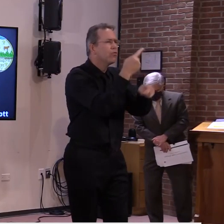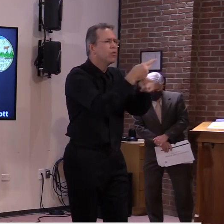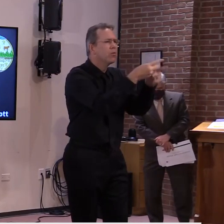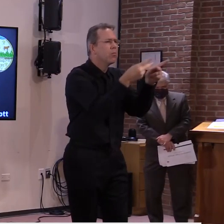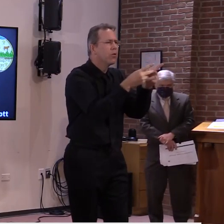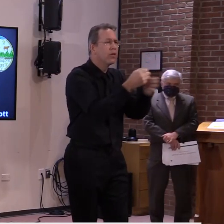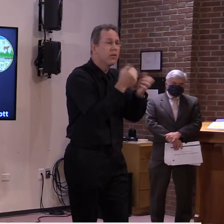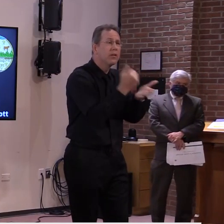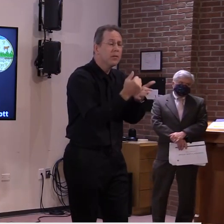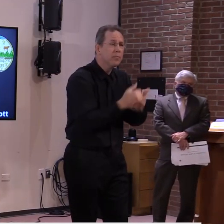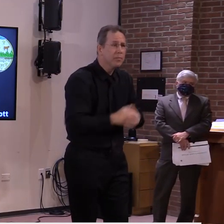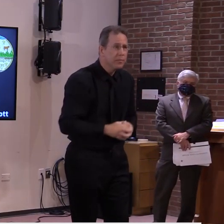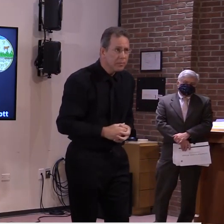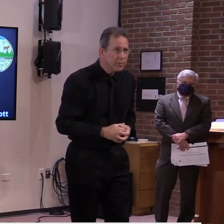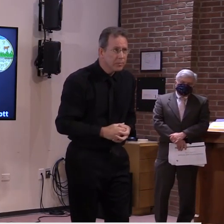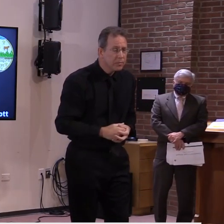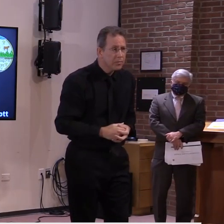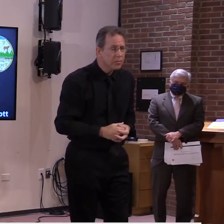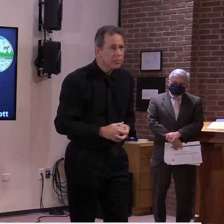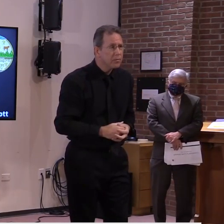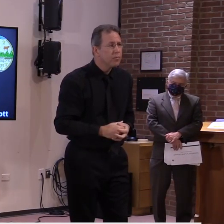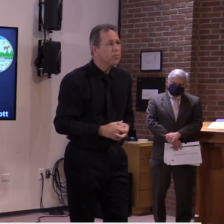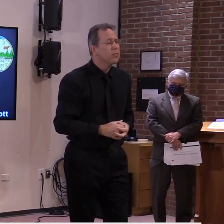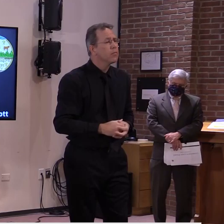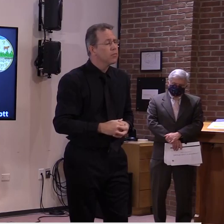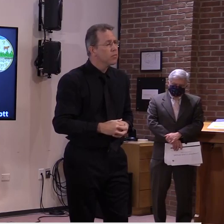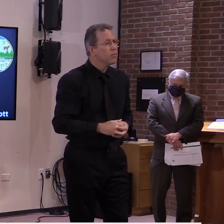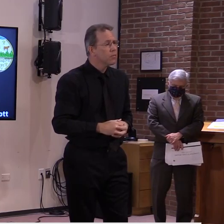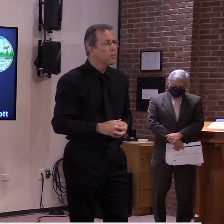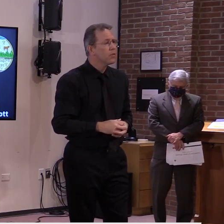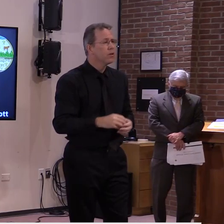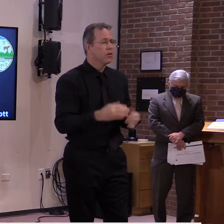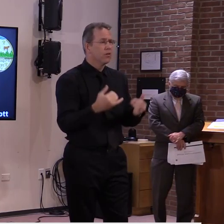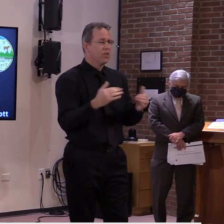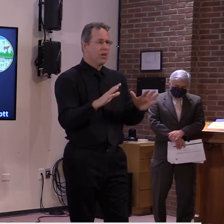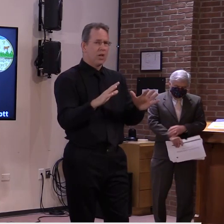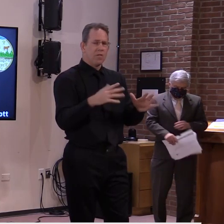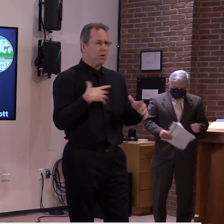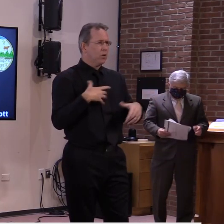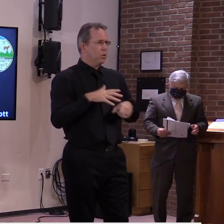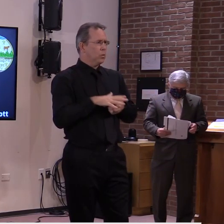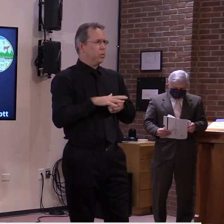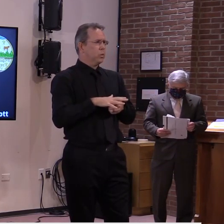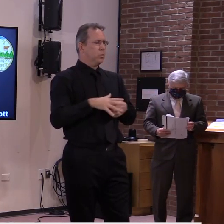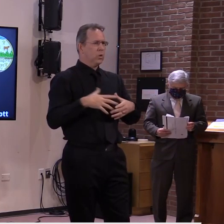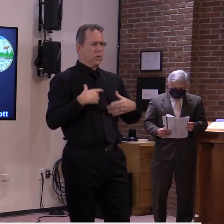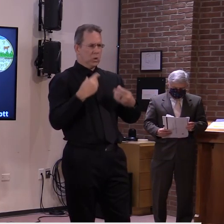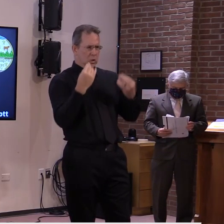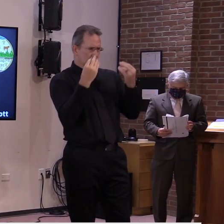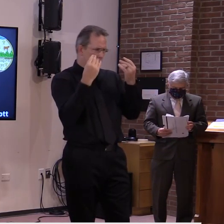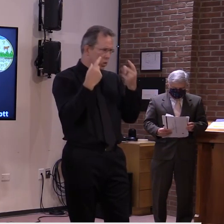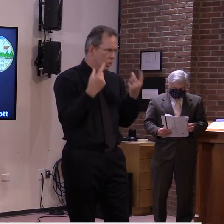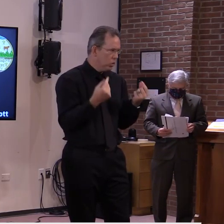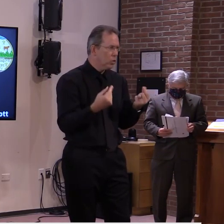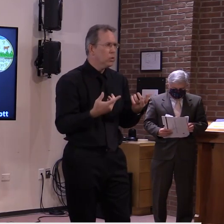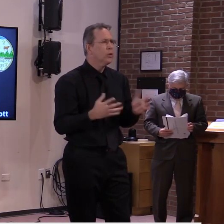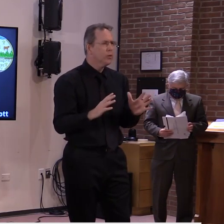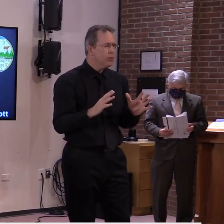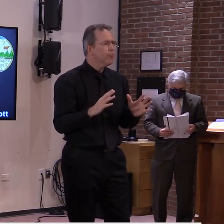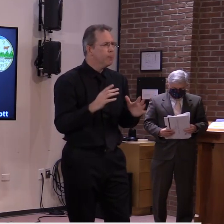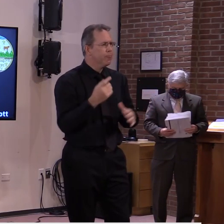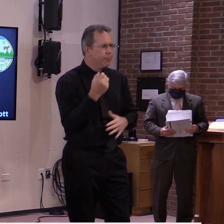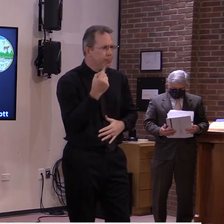This is an incredibly uncertain time, and it's okay to admit it's taking a toll on you. It'd be strange if it